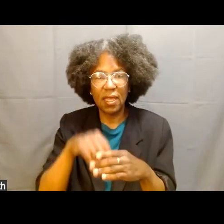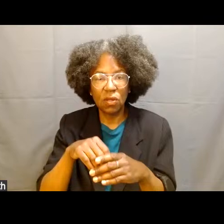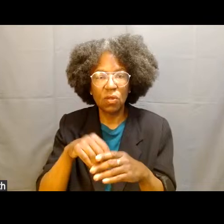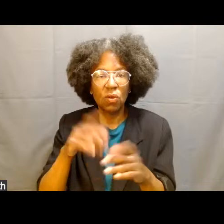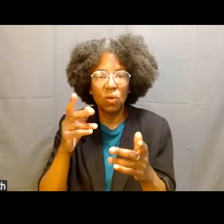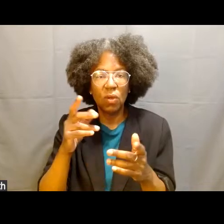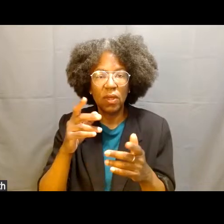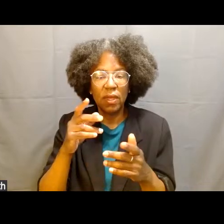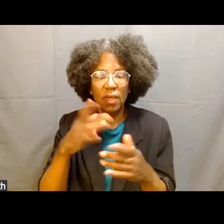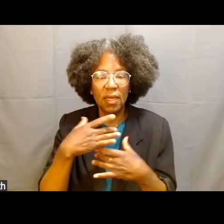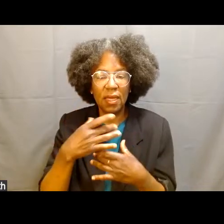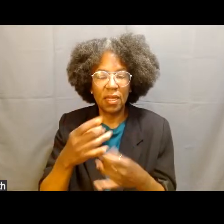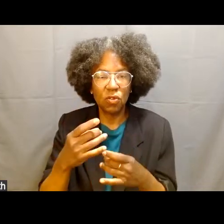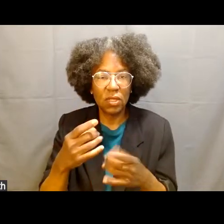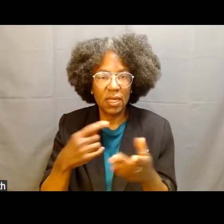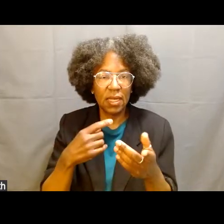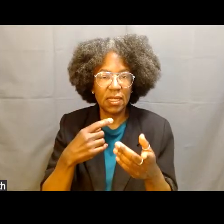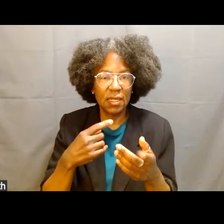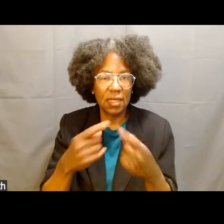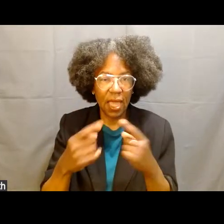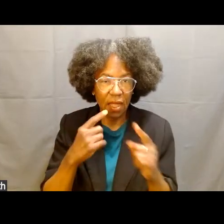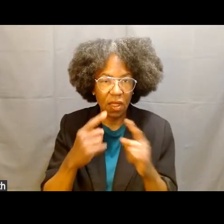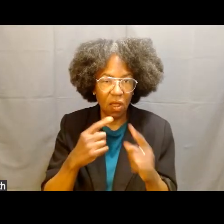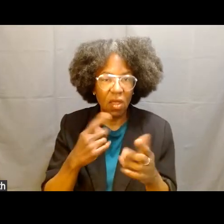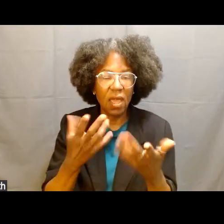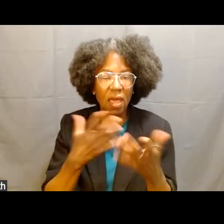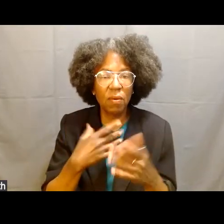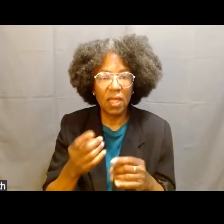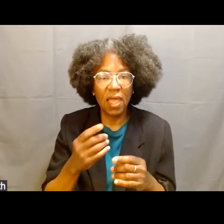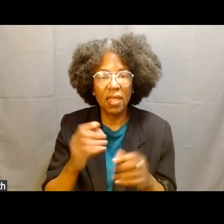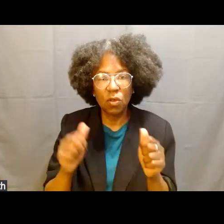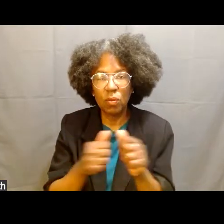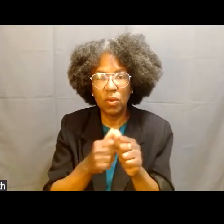interesting dialogue, I would like to pursue an